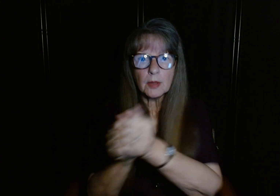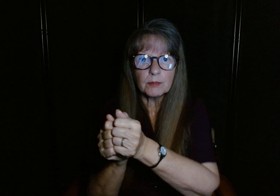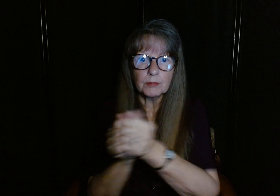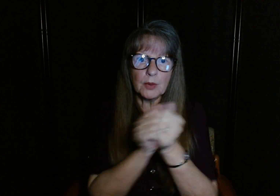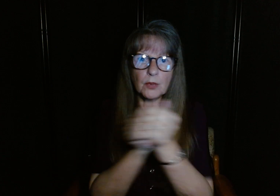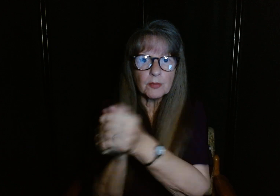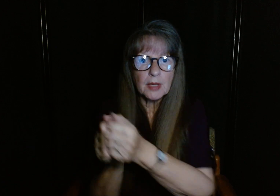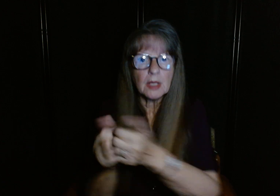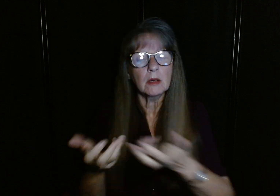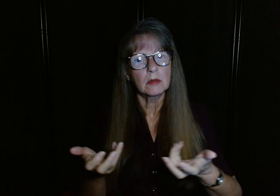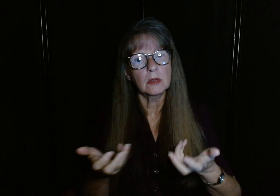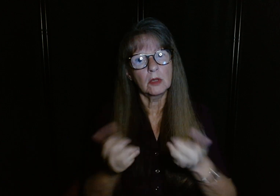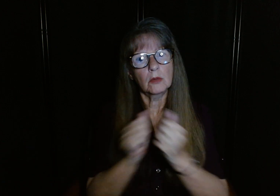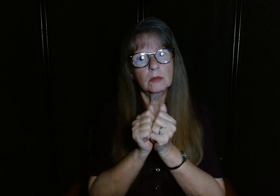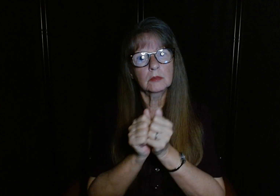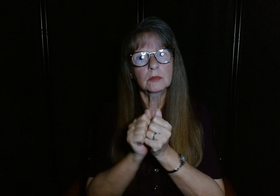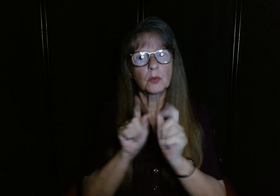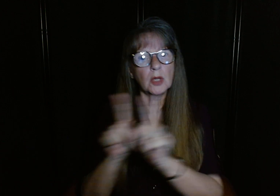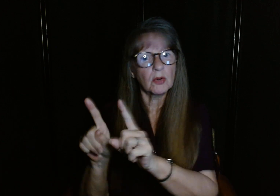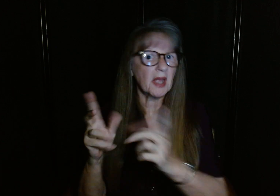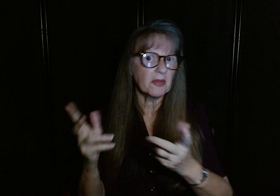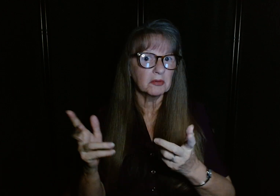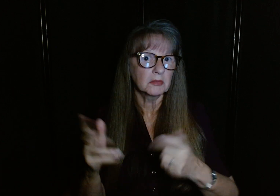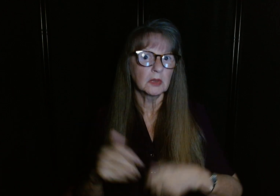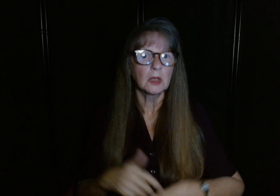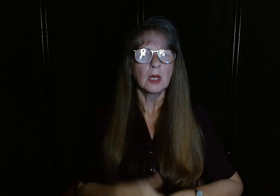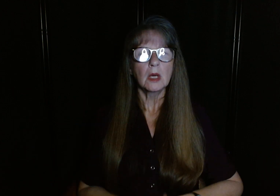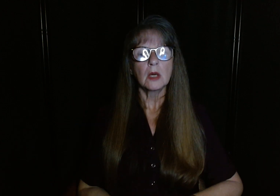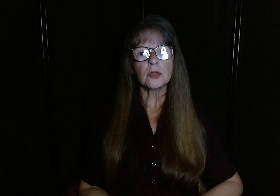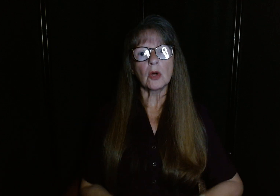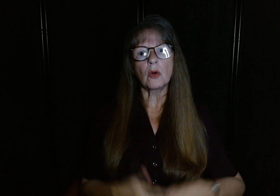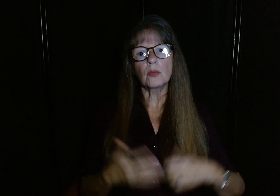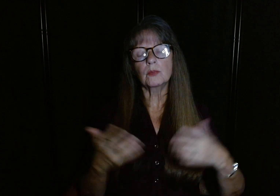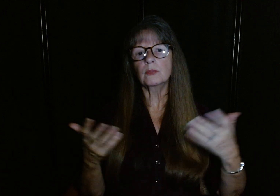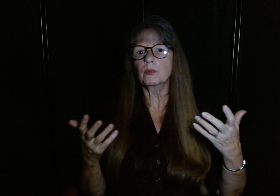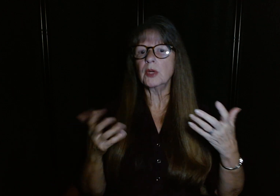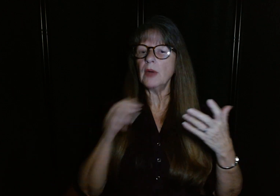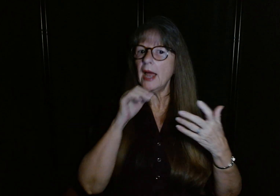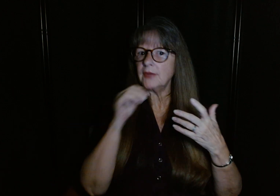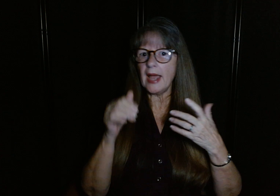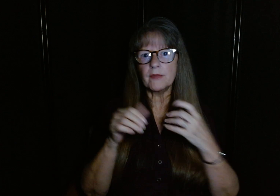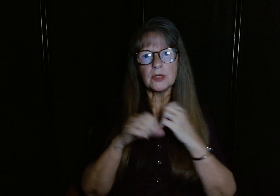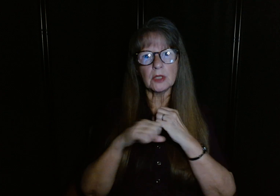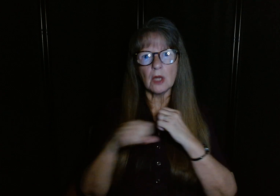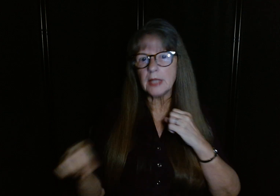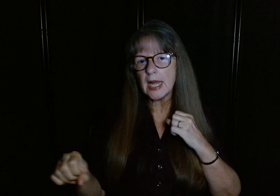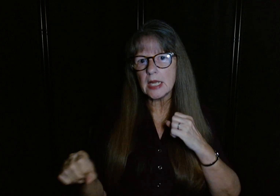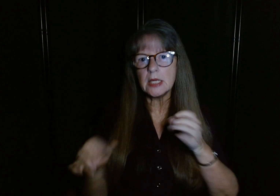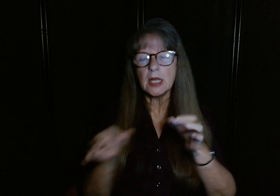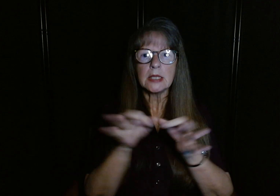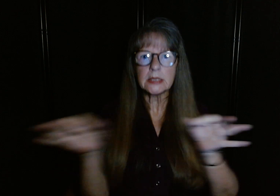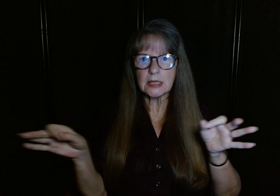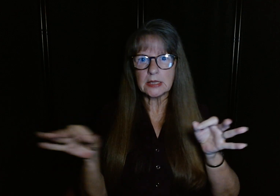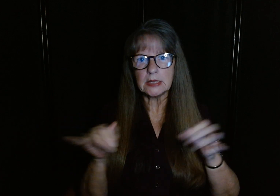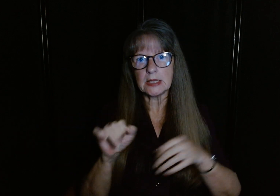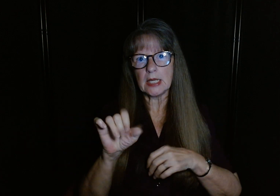be with me. You want to go together. So we don't have to have this elongated sentence in